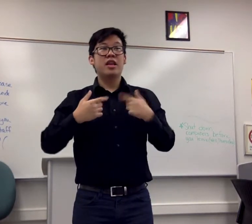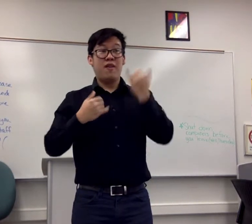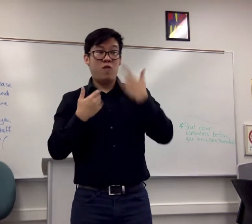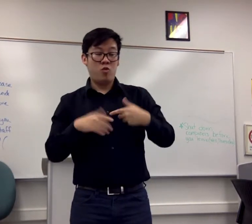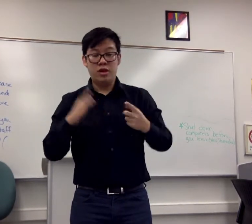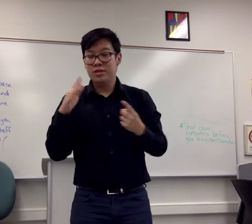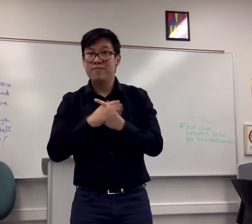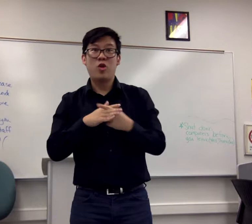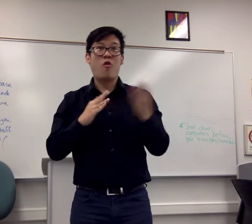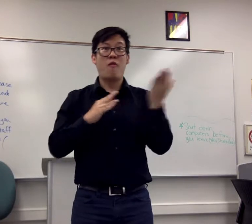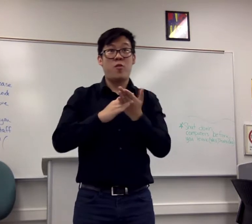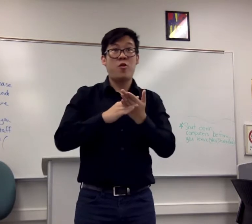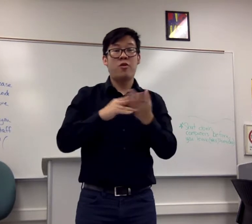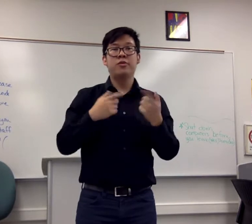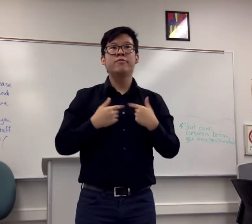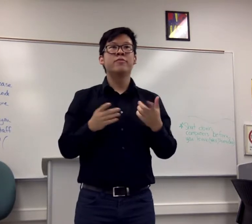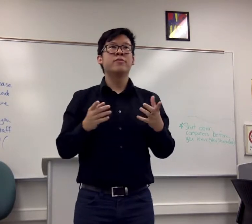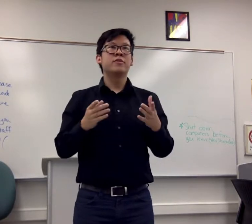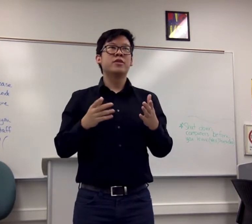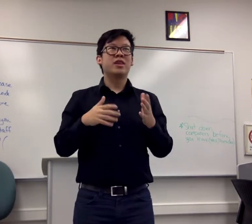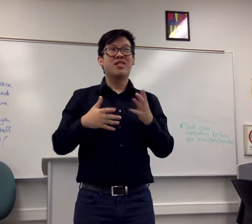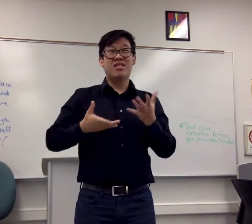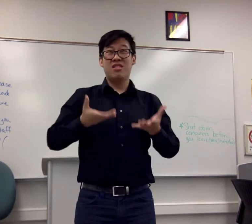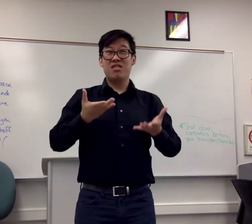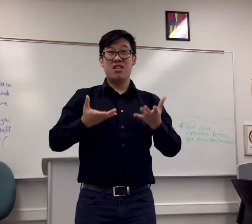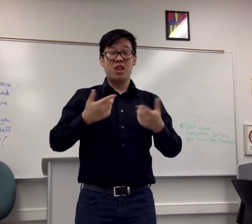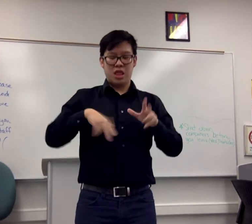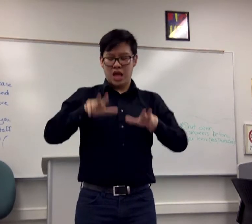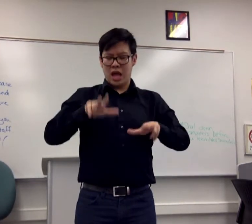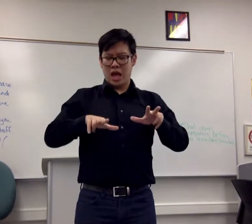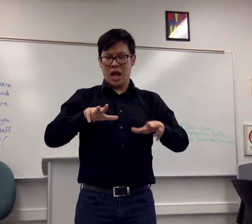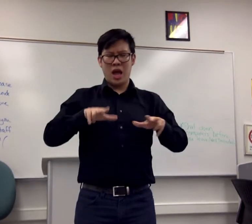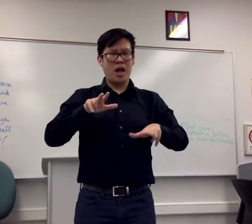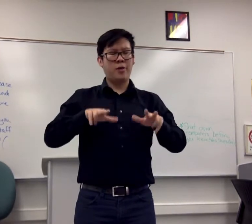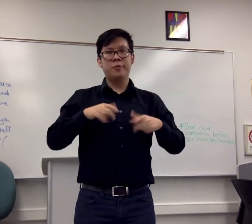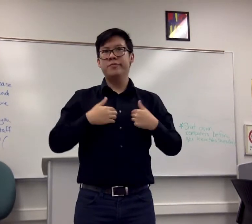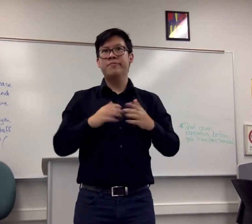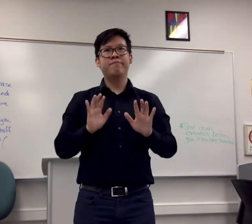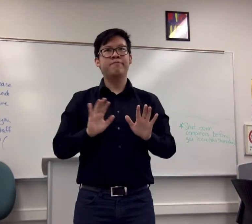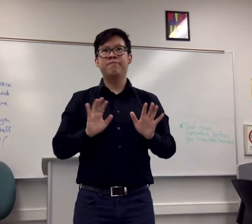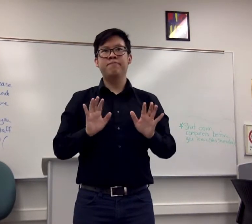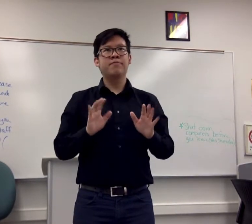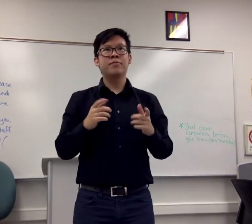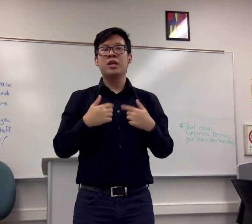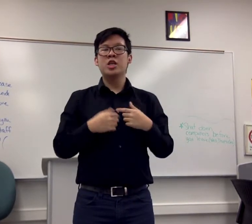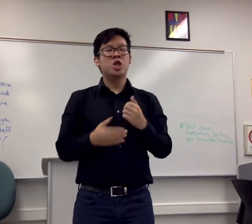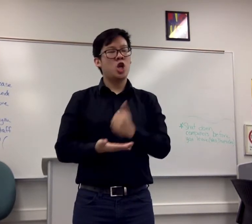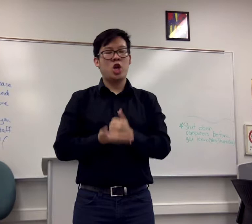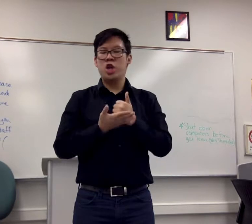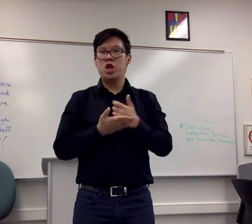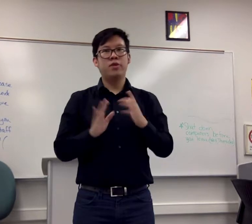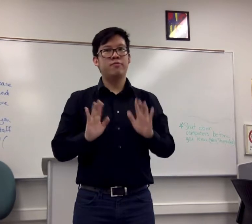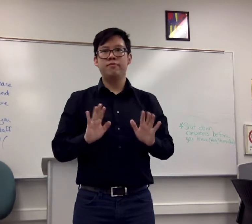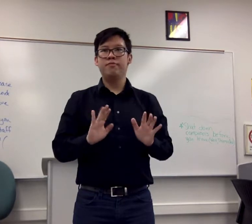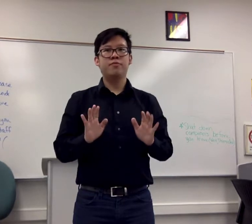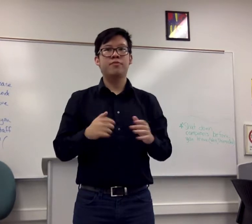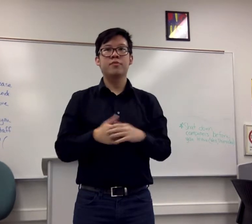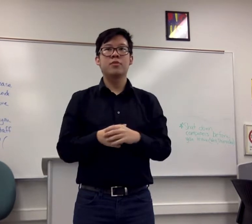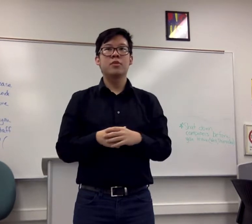have nobody, and they're relying on themselves, and then it's just going to throw them off. You know, basically, it's not going to help out. You have to not assume